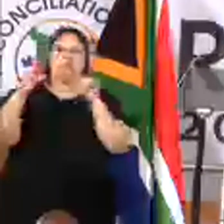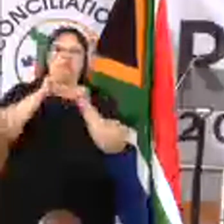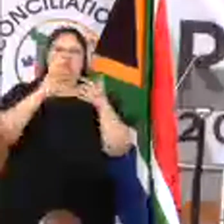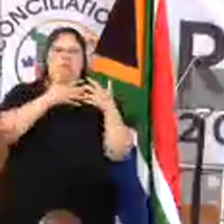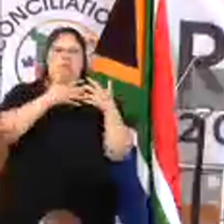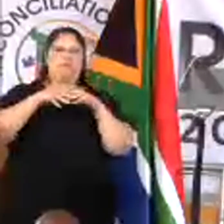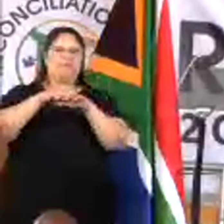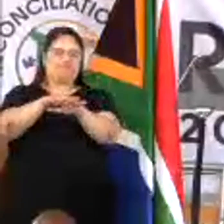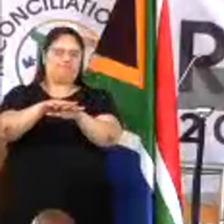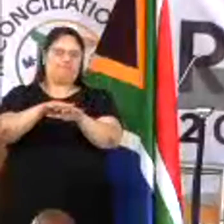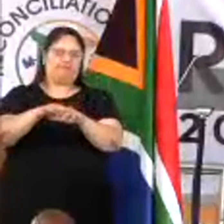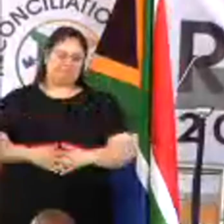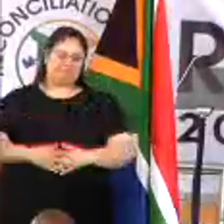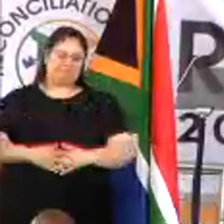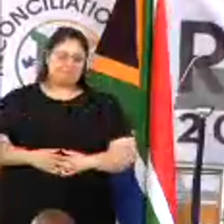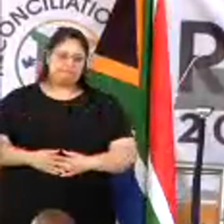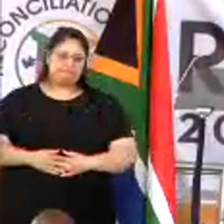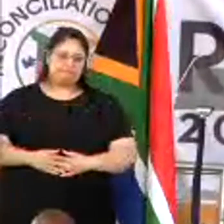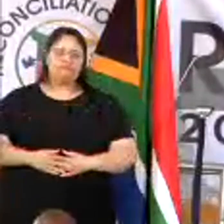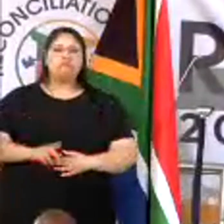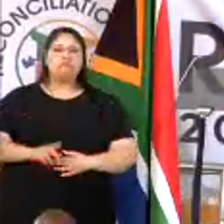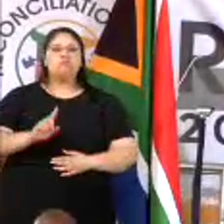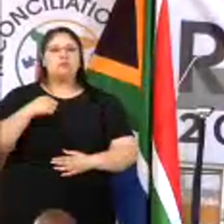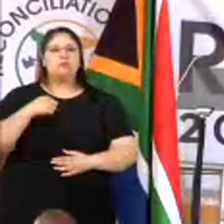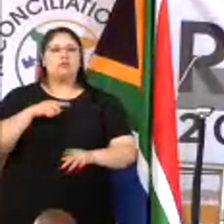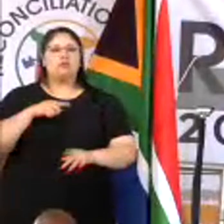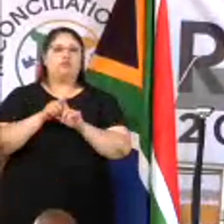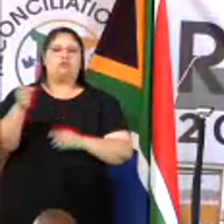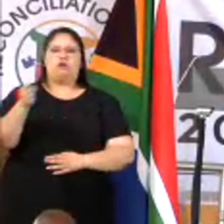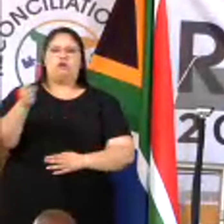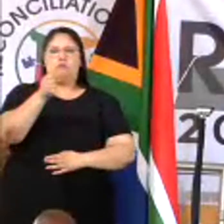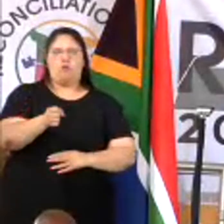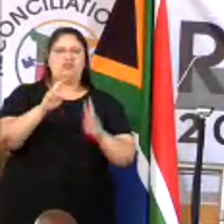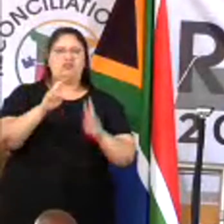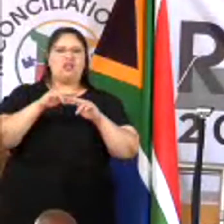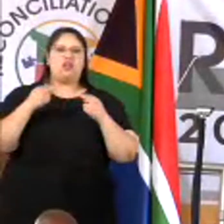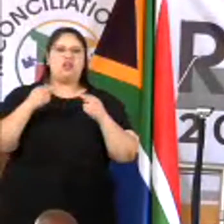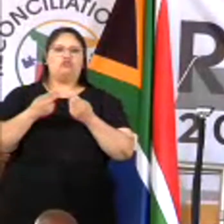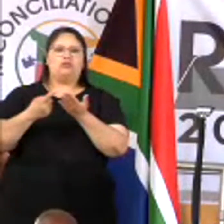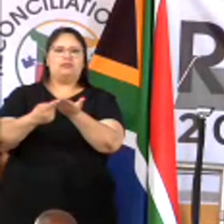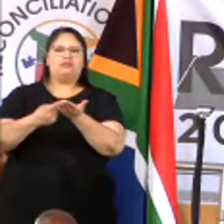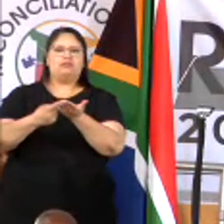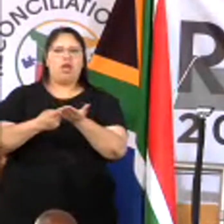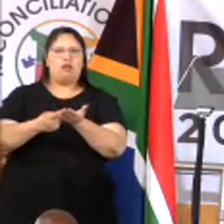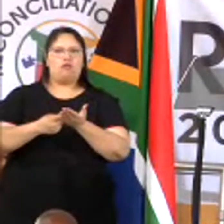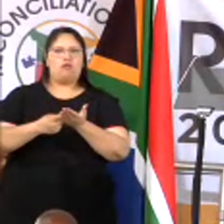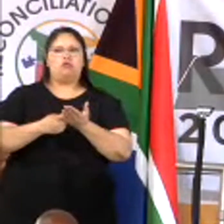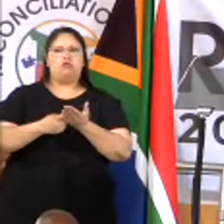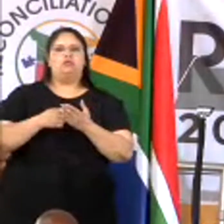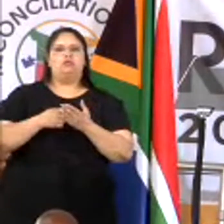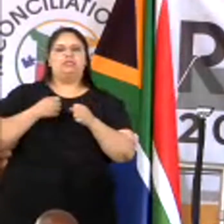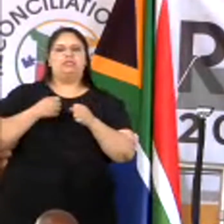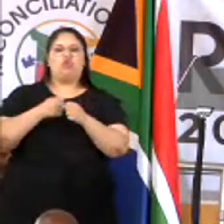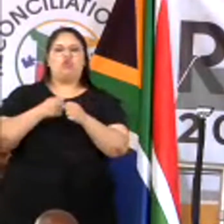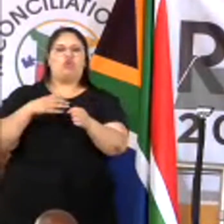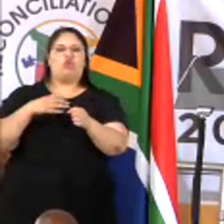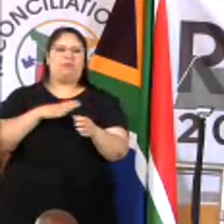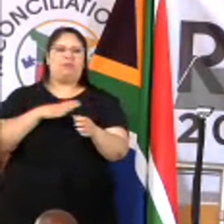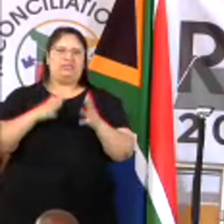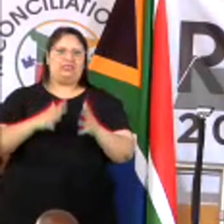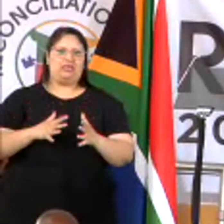cohesion. I will also appoint national dialogue steering committee members